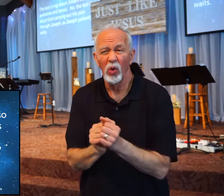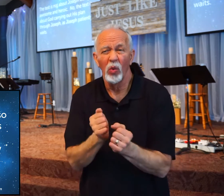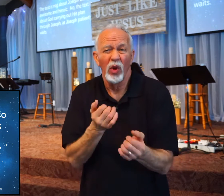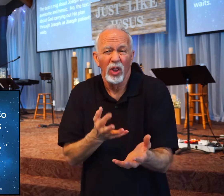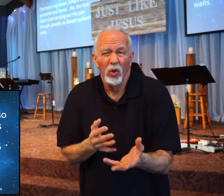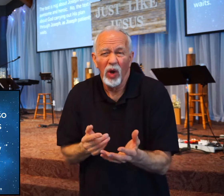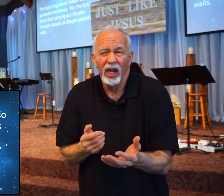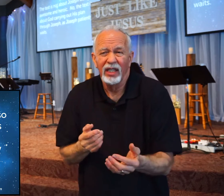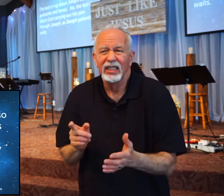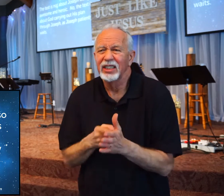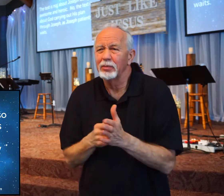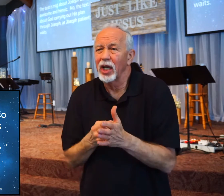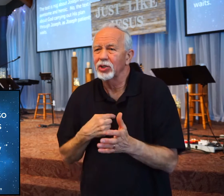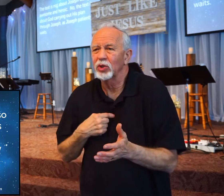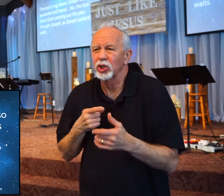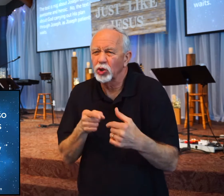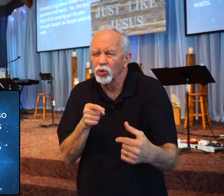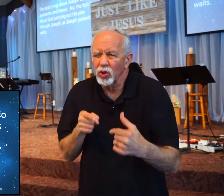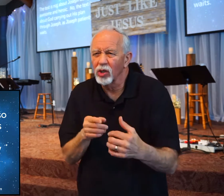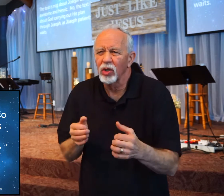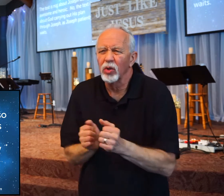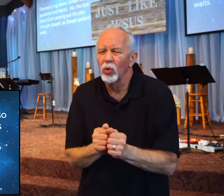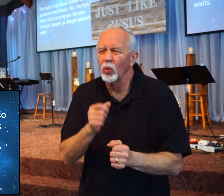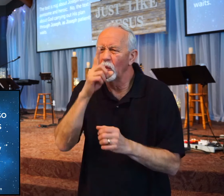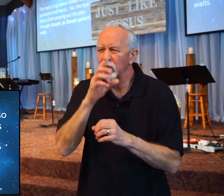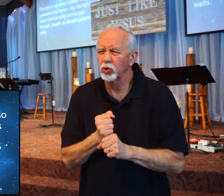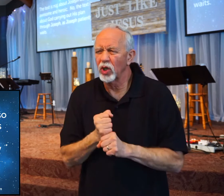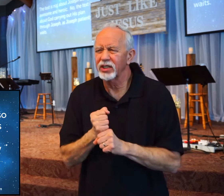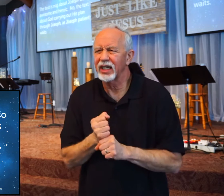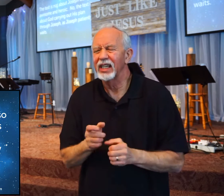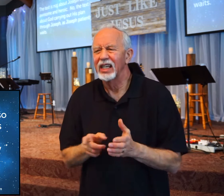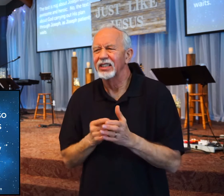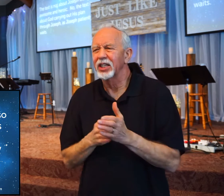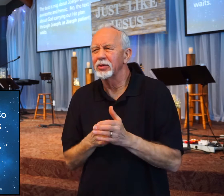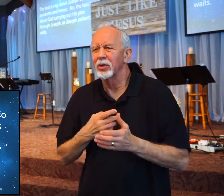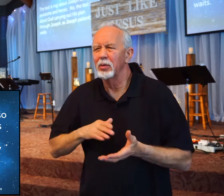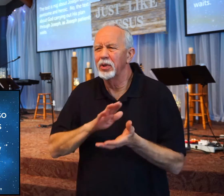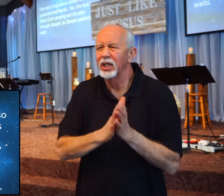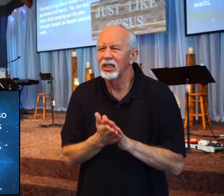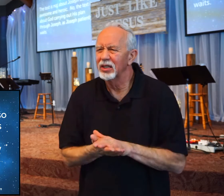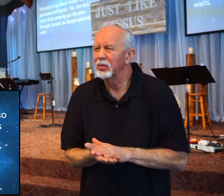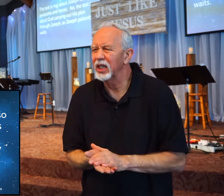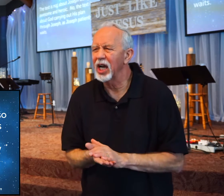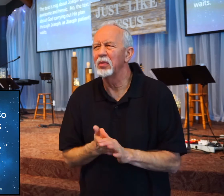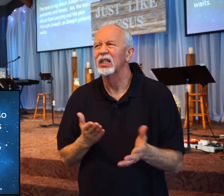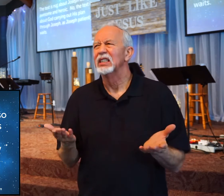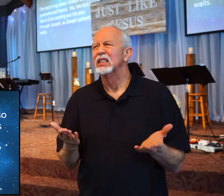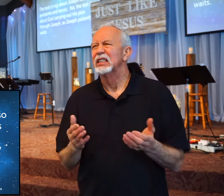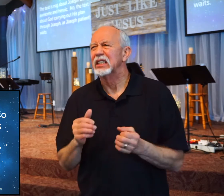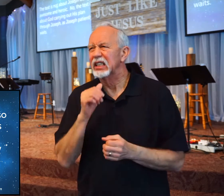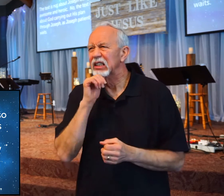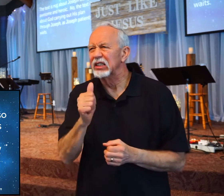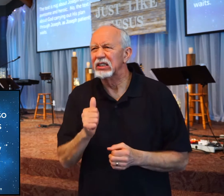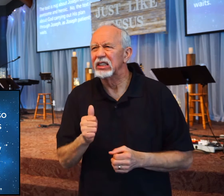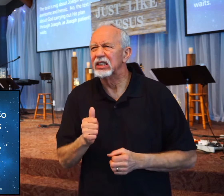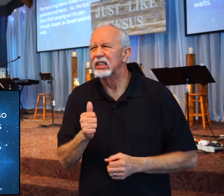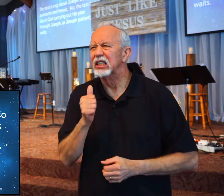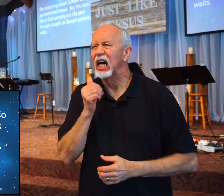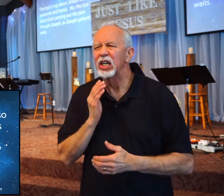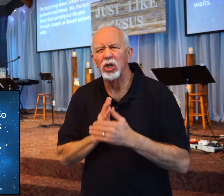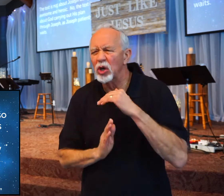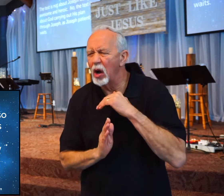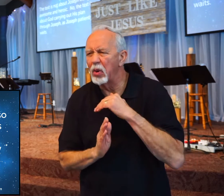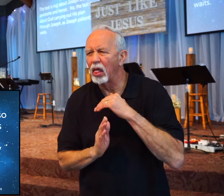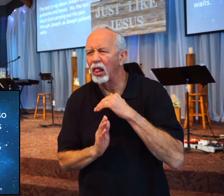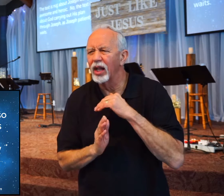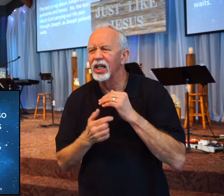we struggle with the trusting. Sometimes we become overconfident in ourselves and we need humility. Other times